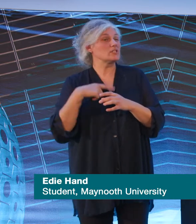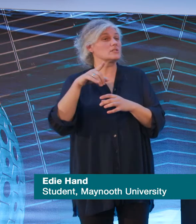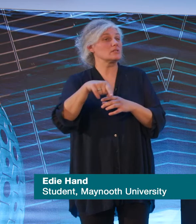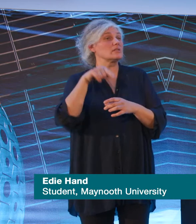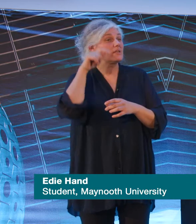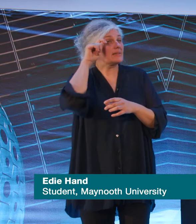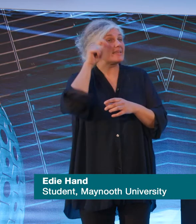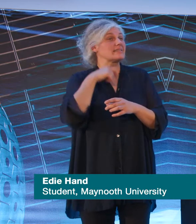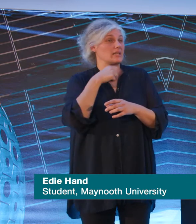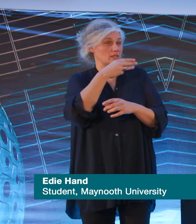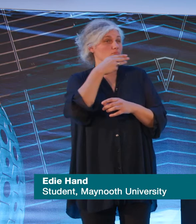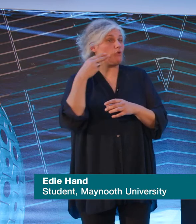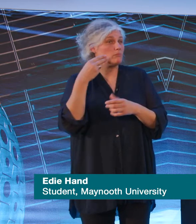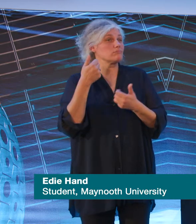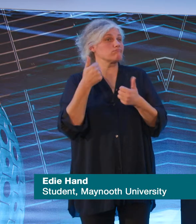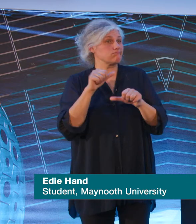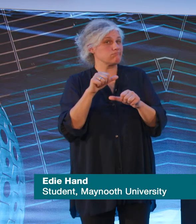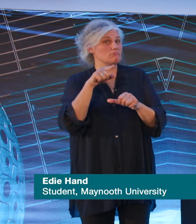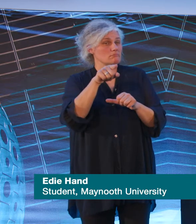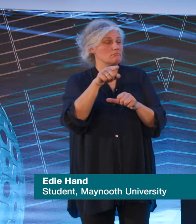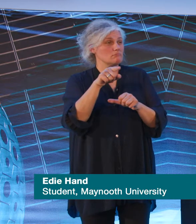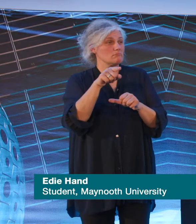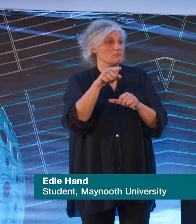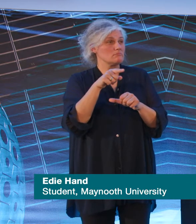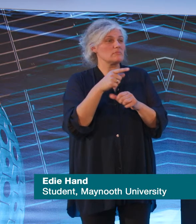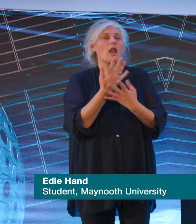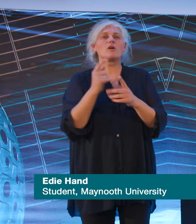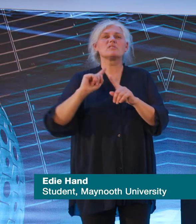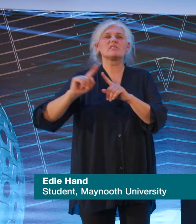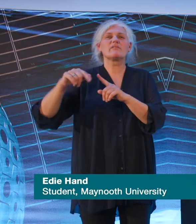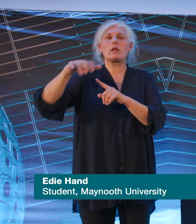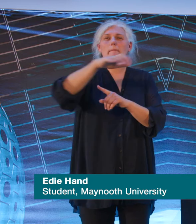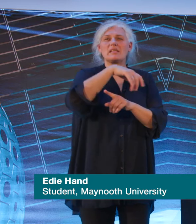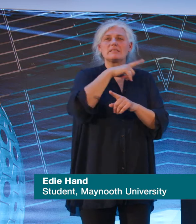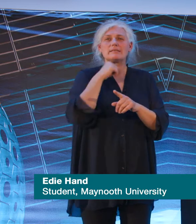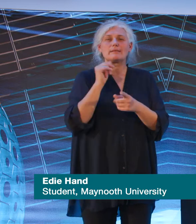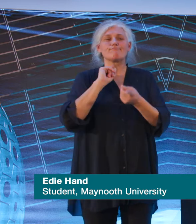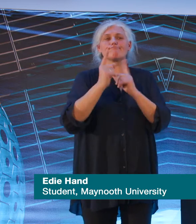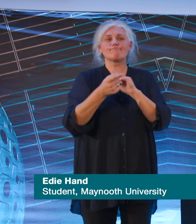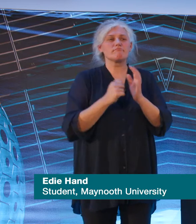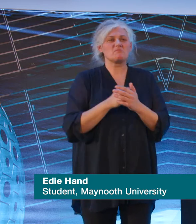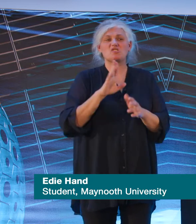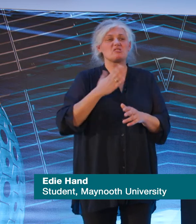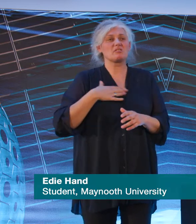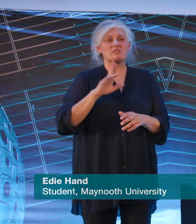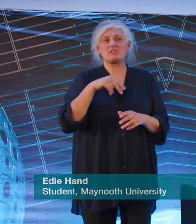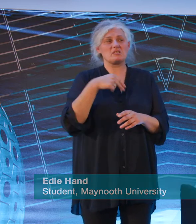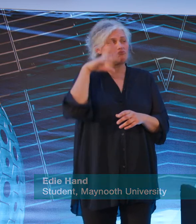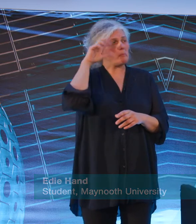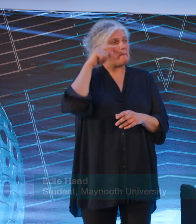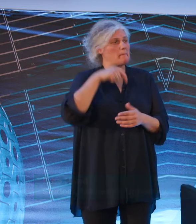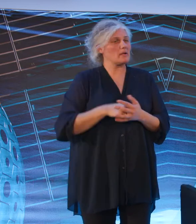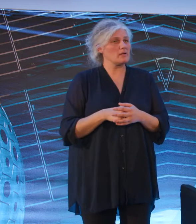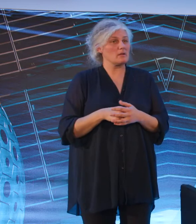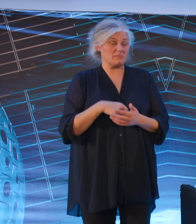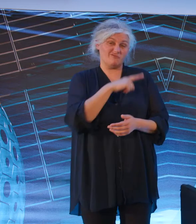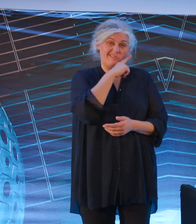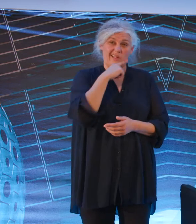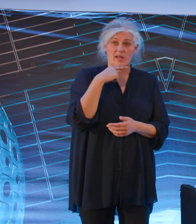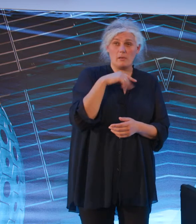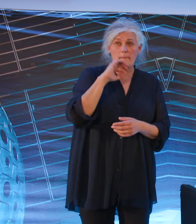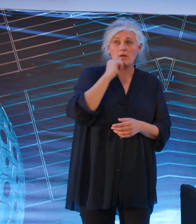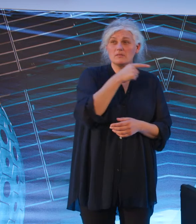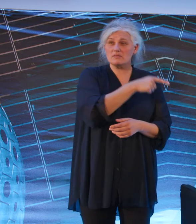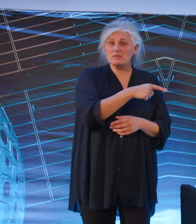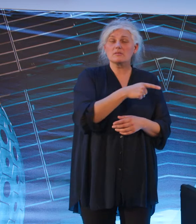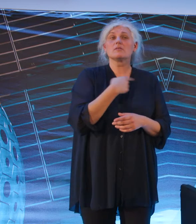this as confirmation. Reckon I've been lots of places, he eventually says. Just can't remember. Which is a lie, it must be,